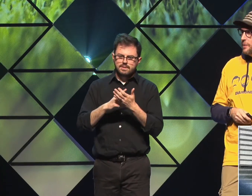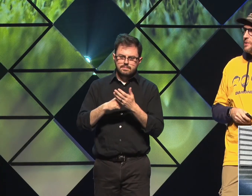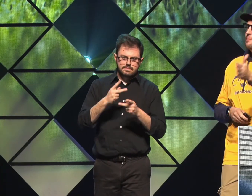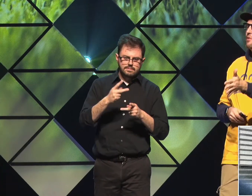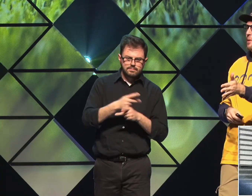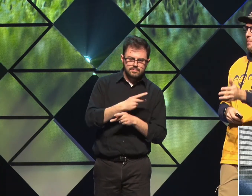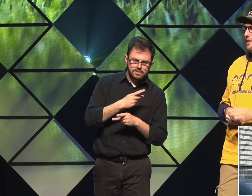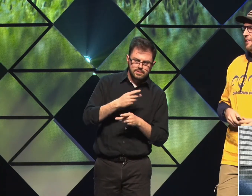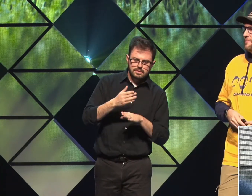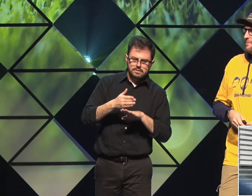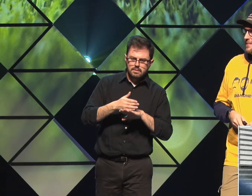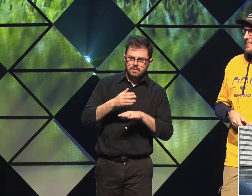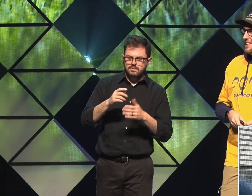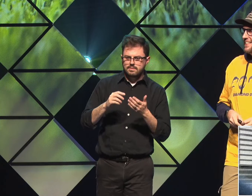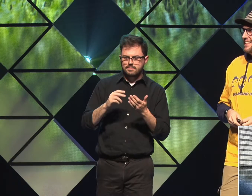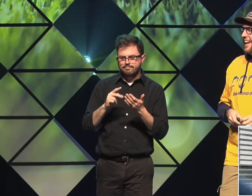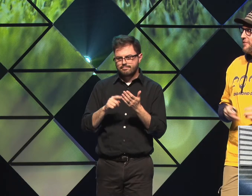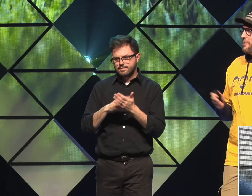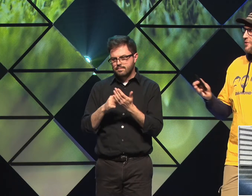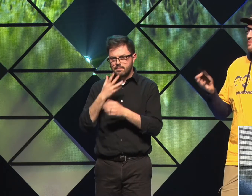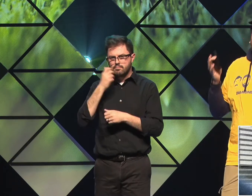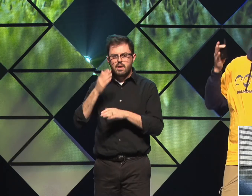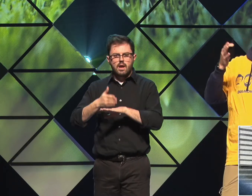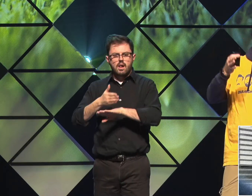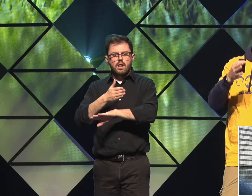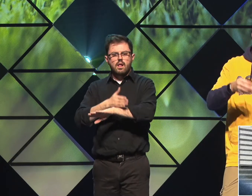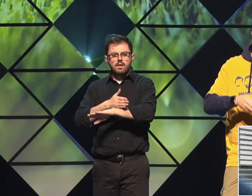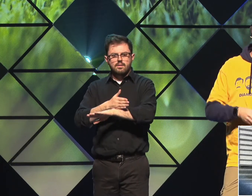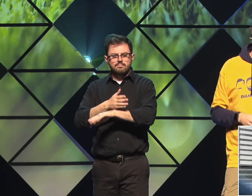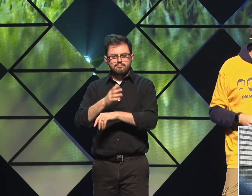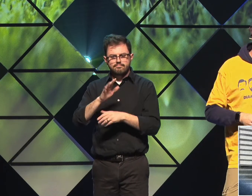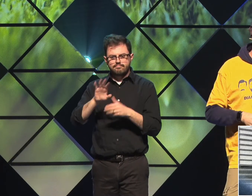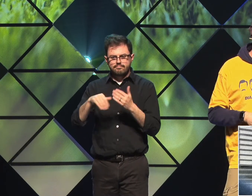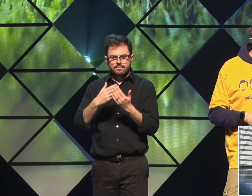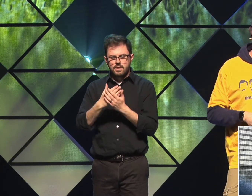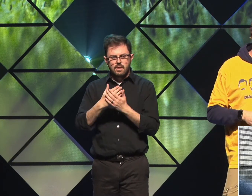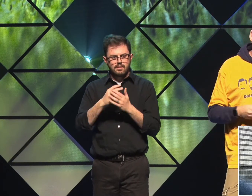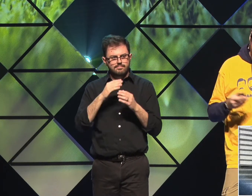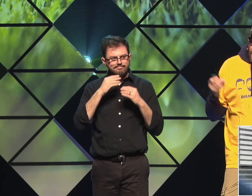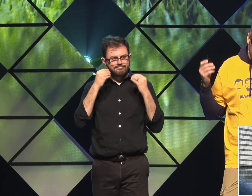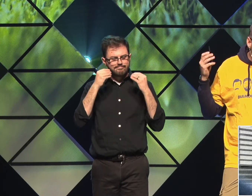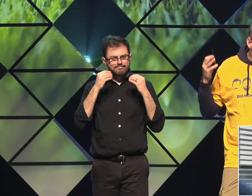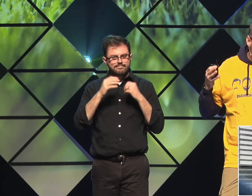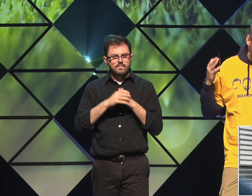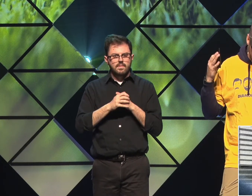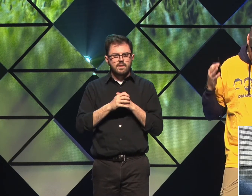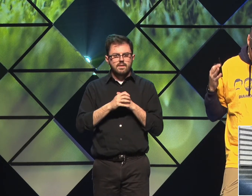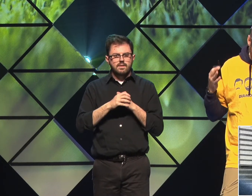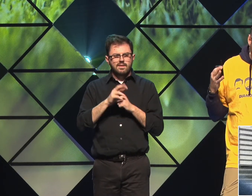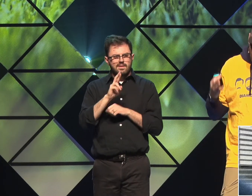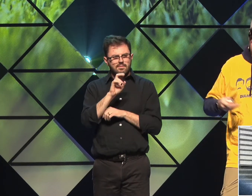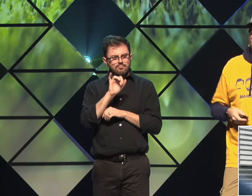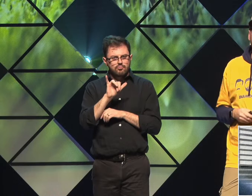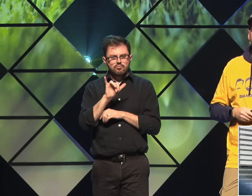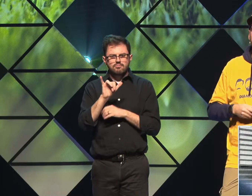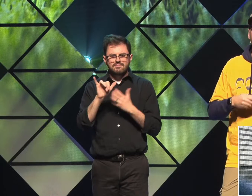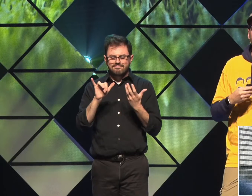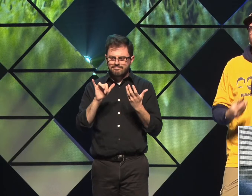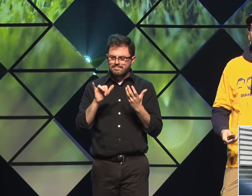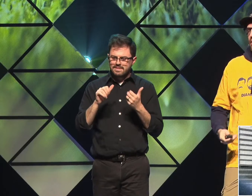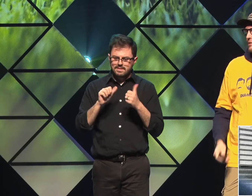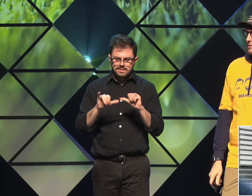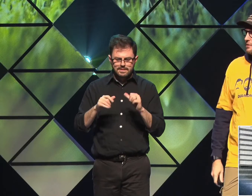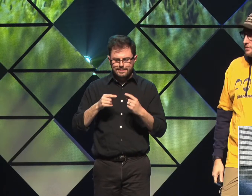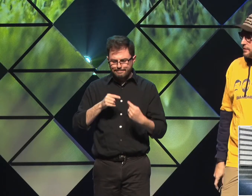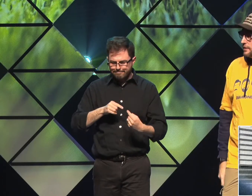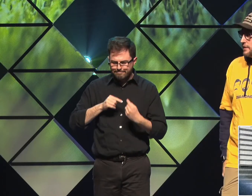and sometimes for the better. And everybody in the room kind of smiles at him. And then Roy, still just in a lot of pain, he just kind of